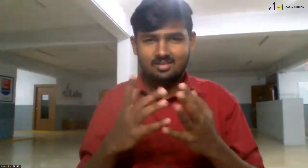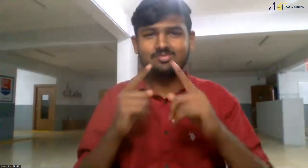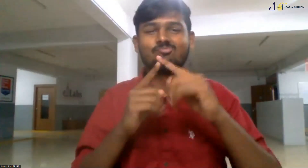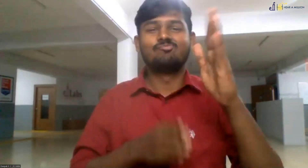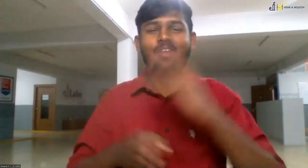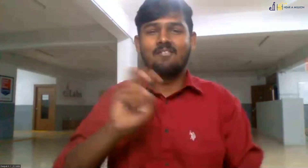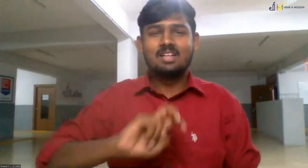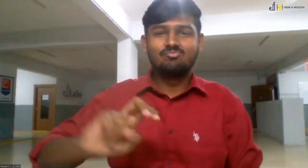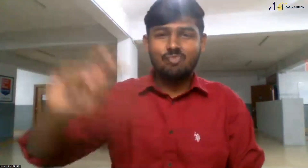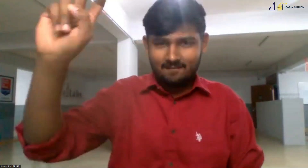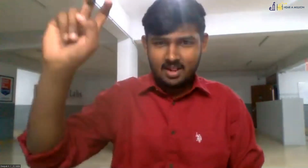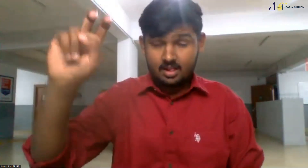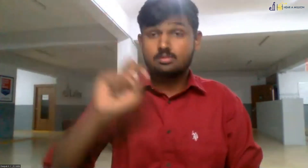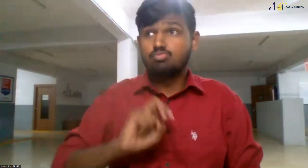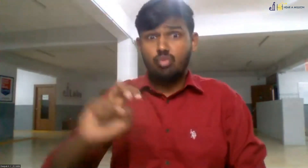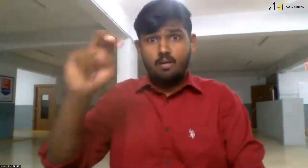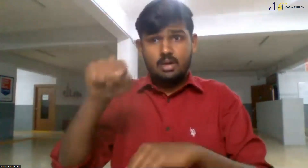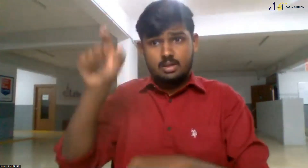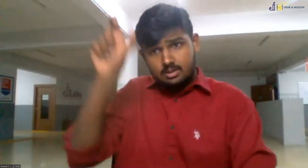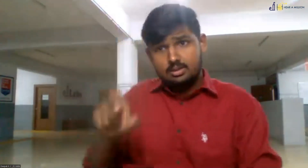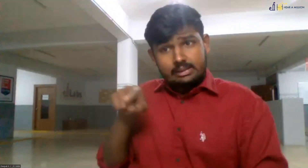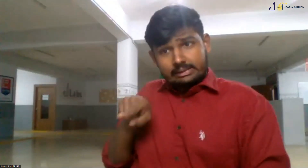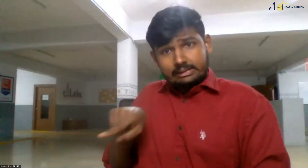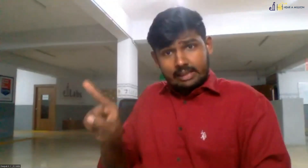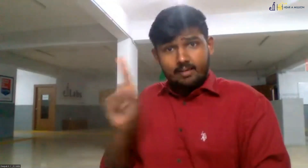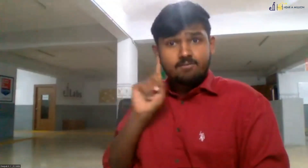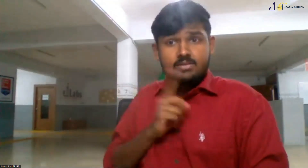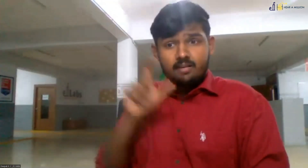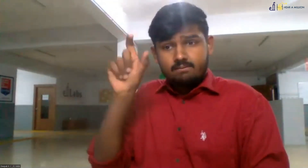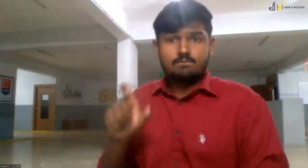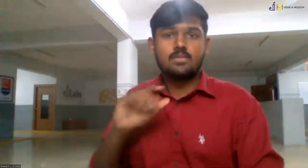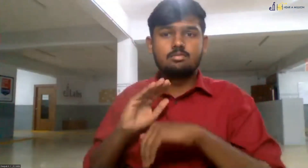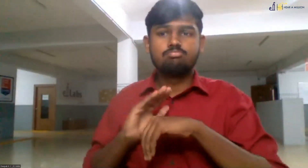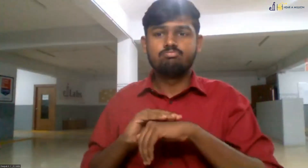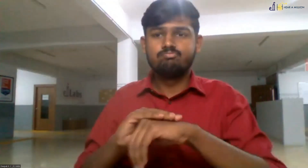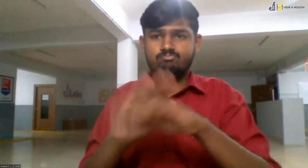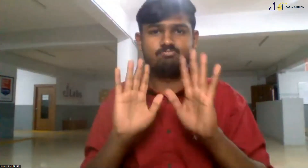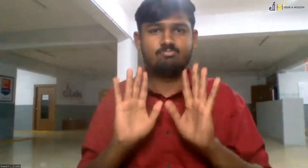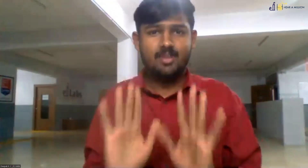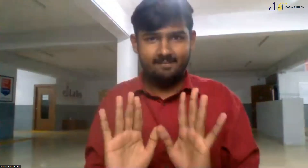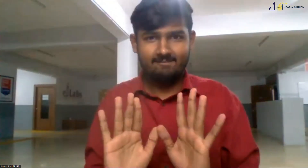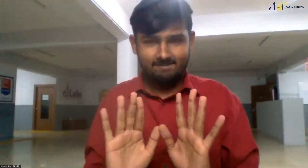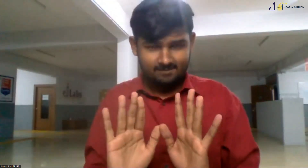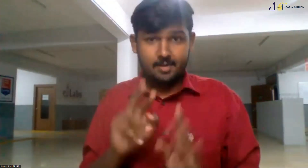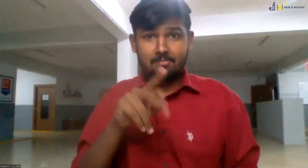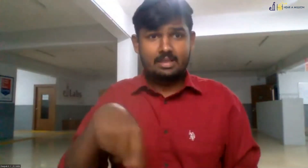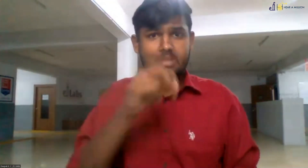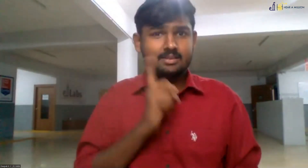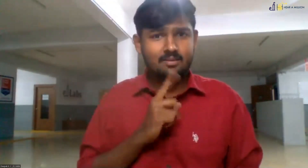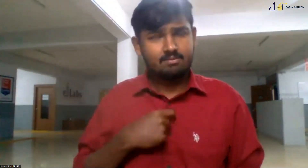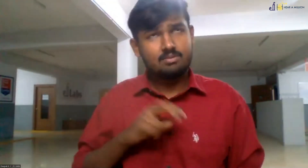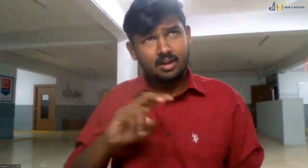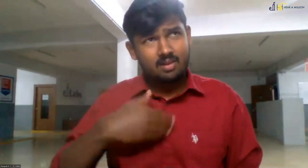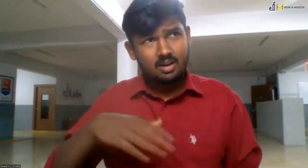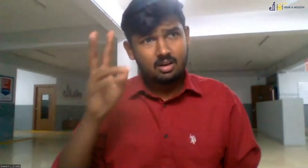the it's a deaf panel discussion, but it's on the traveling deaf travelers. So we will be asking